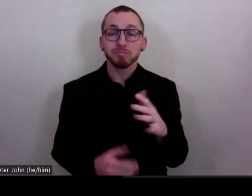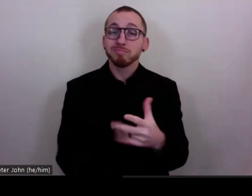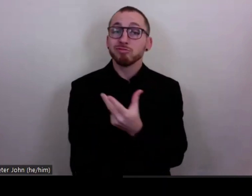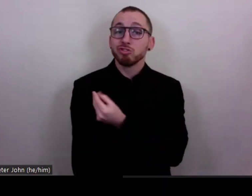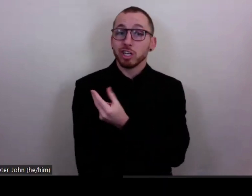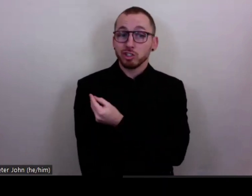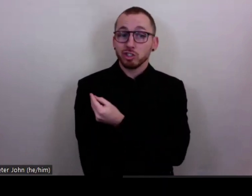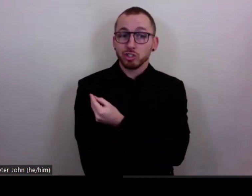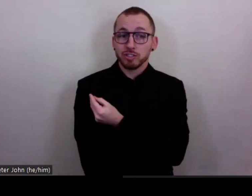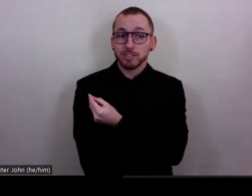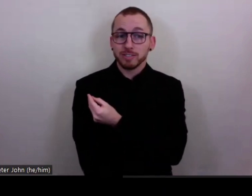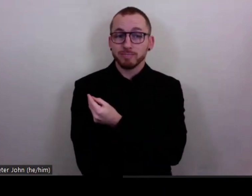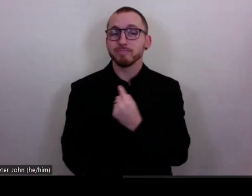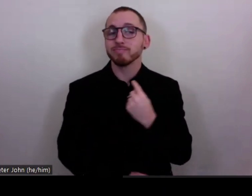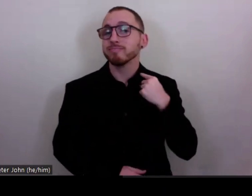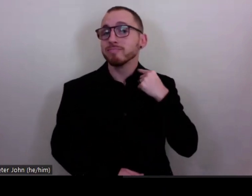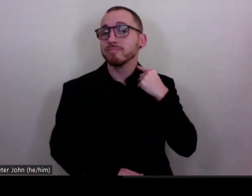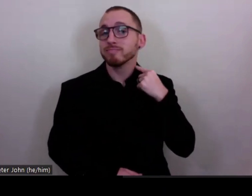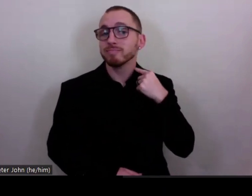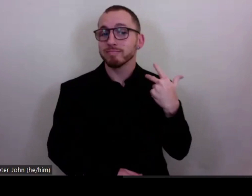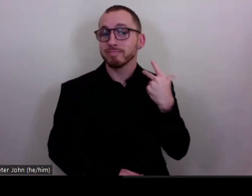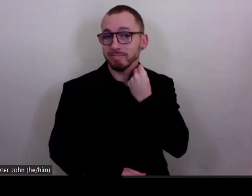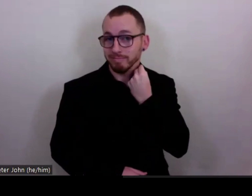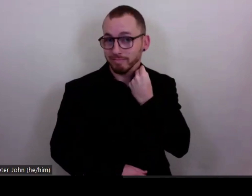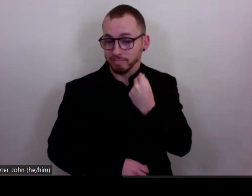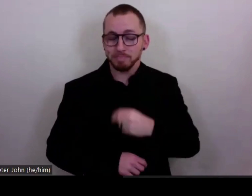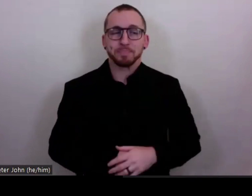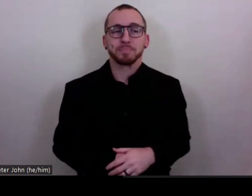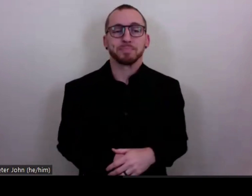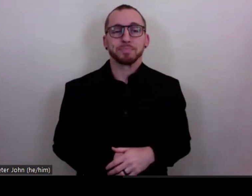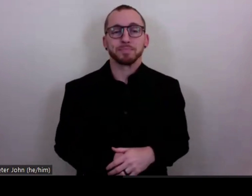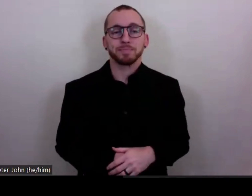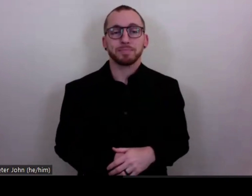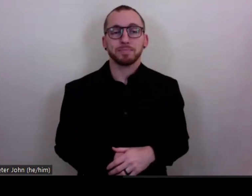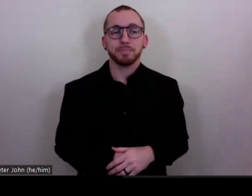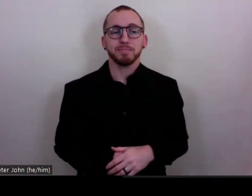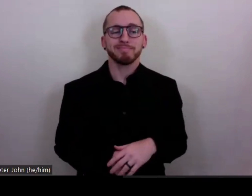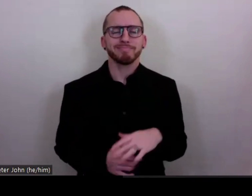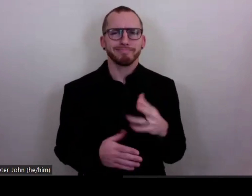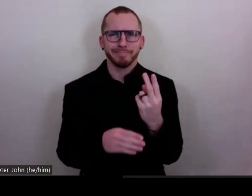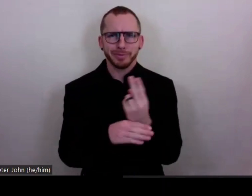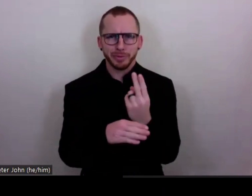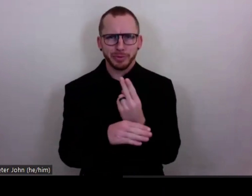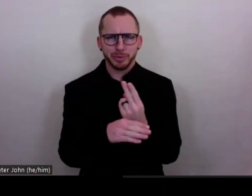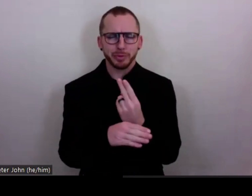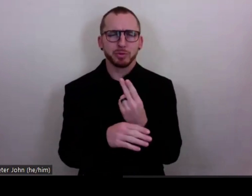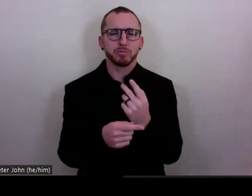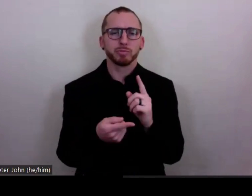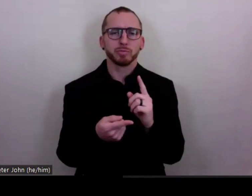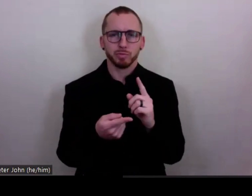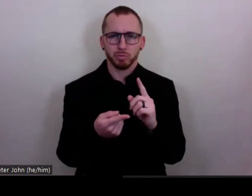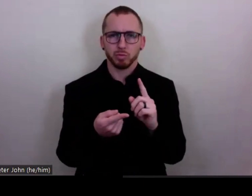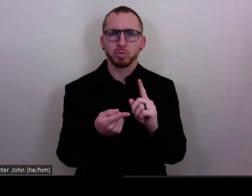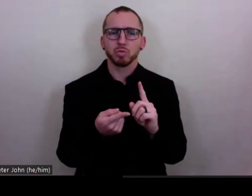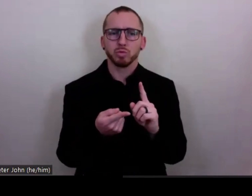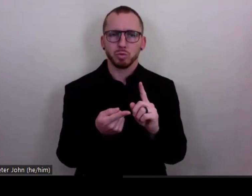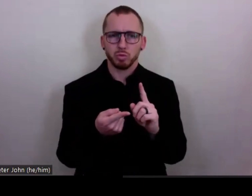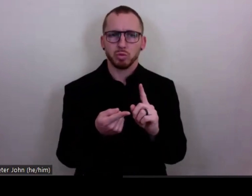at the base of the neck, and they are used to curb